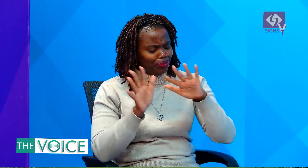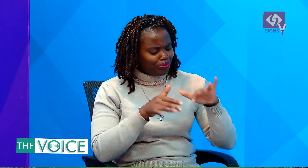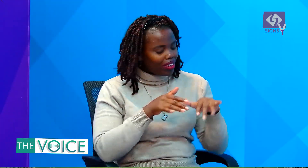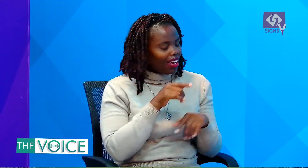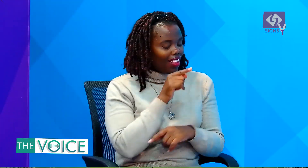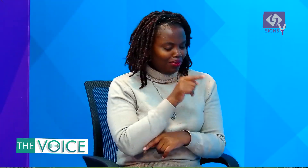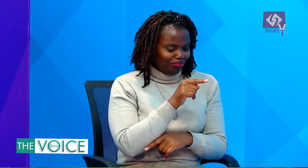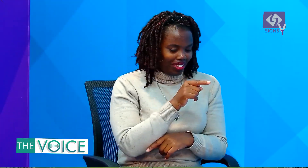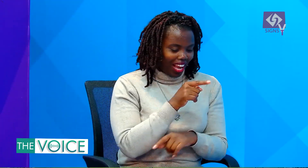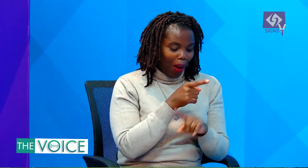barrier.